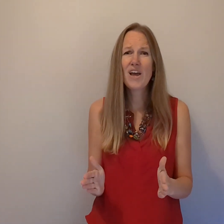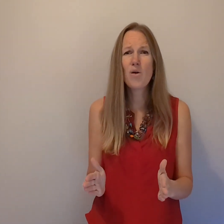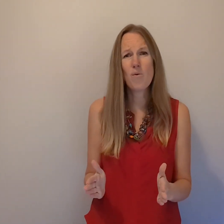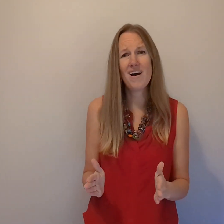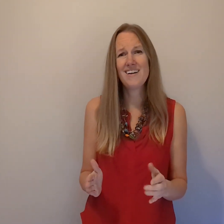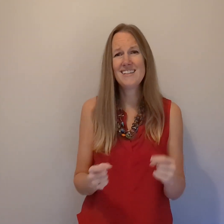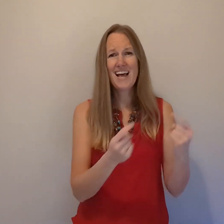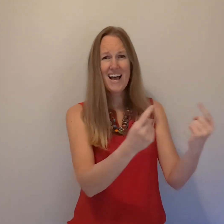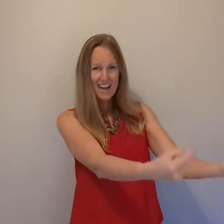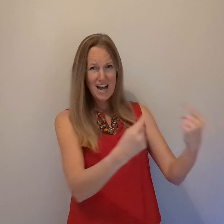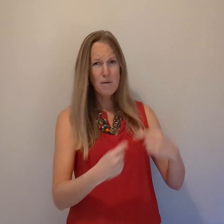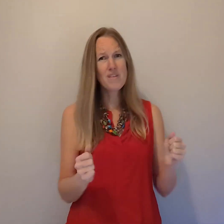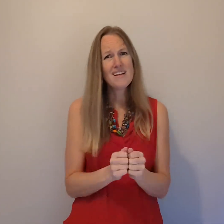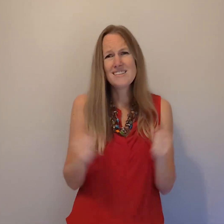broken, come, with fears